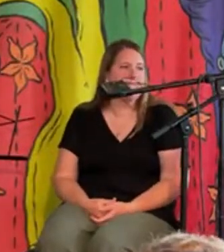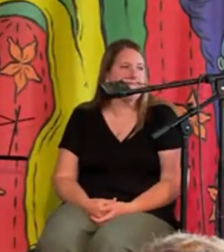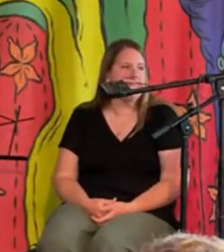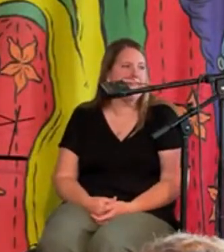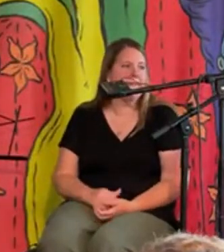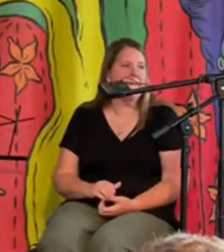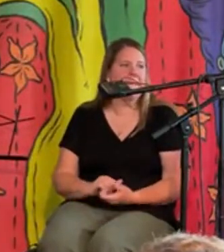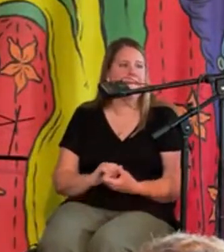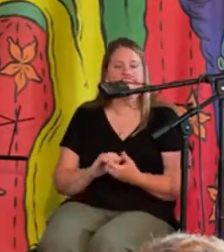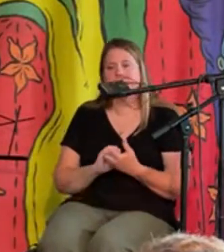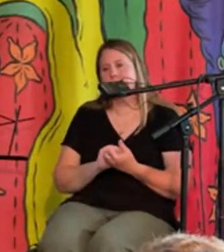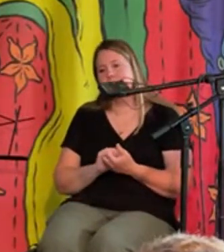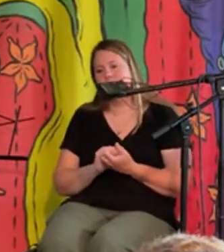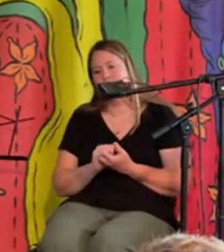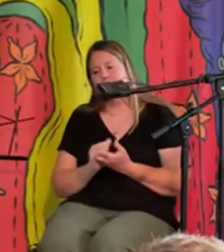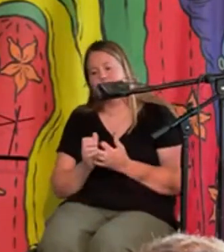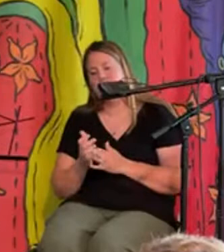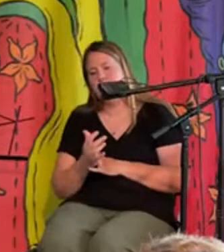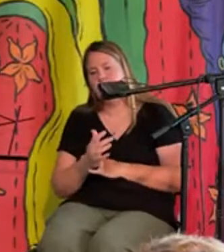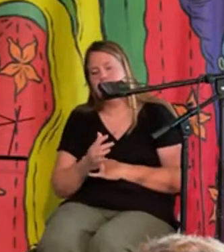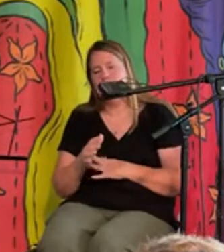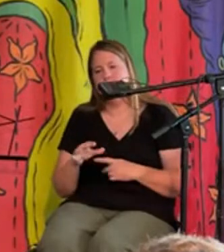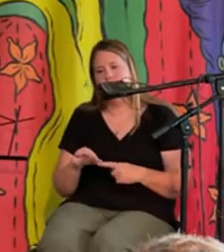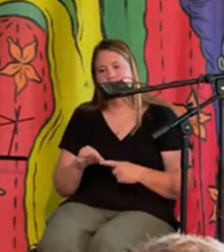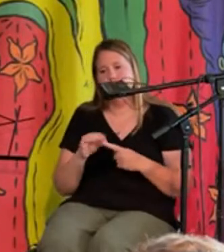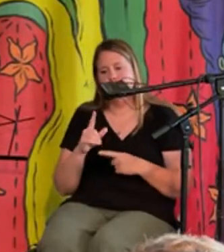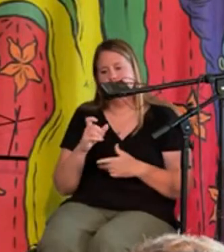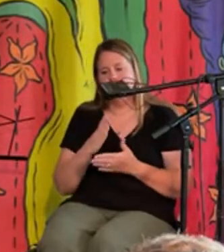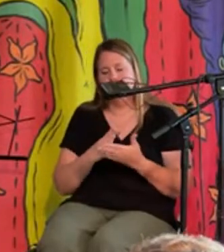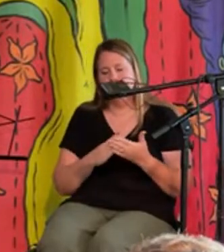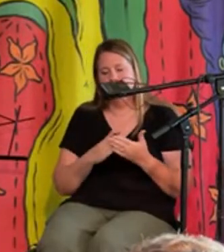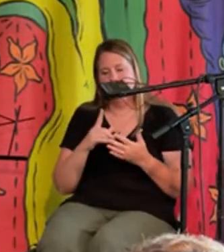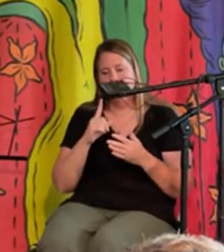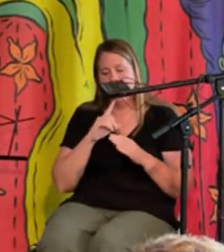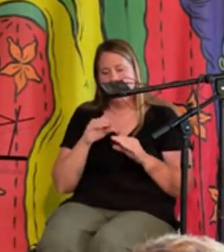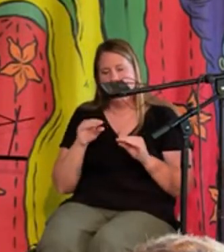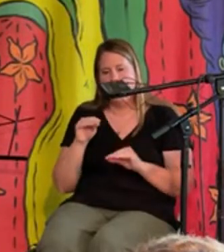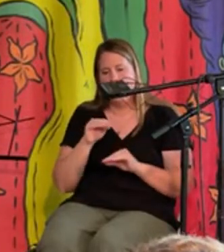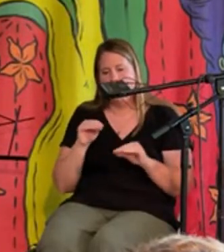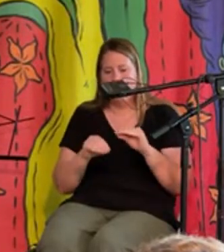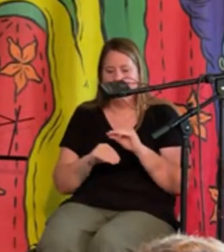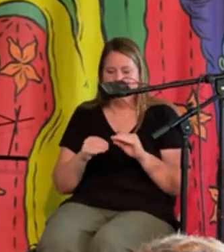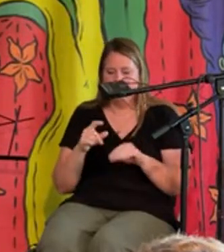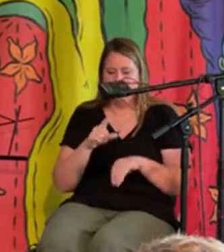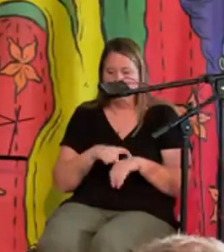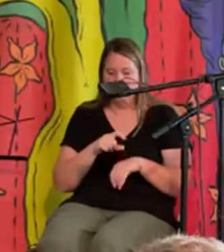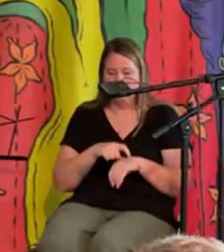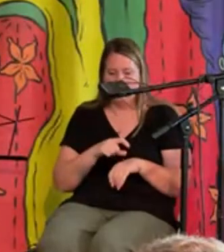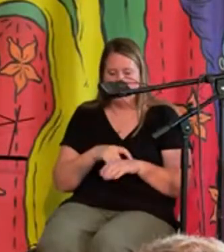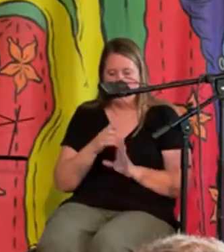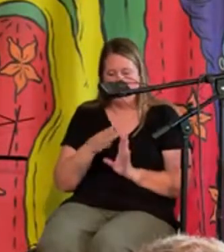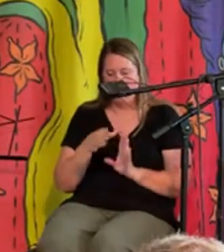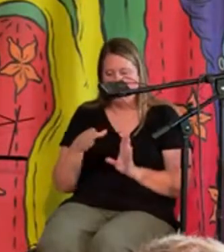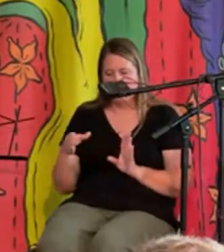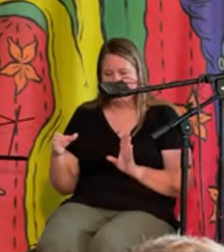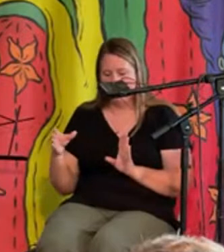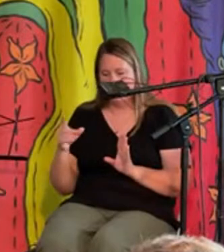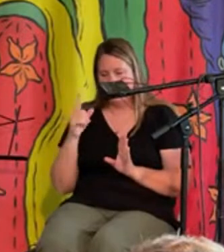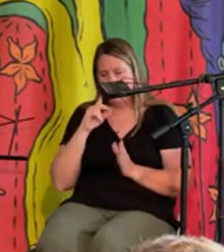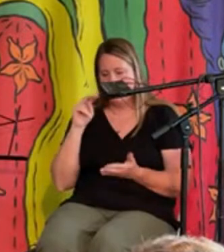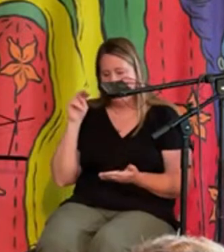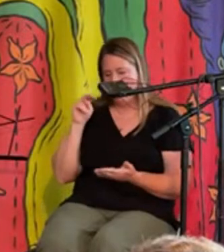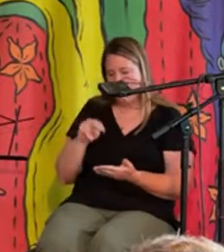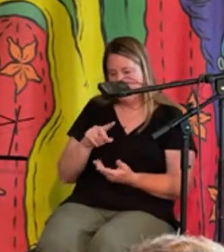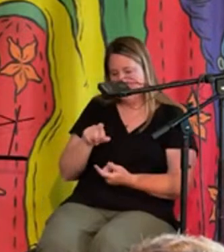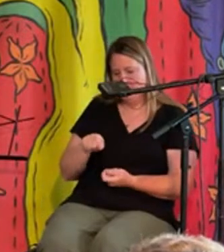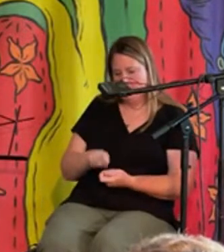Deaf Republic, especially because some of them are a little bit out of order chronologically? And he looked specifically